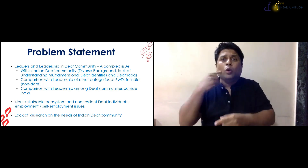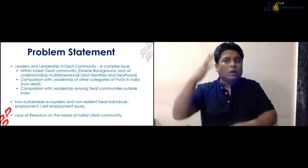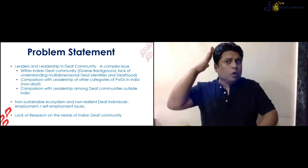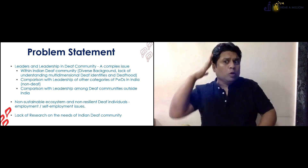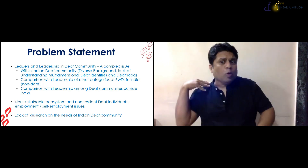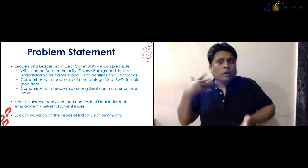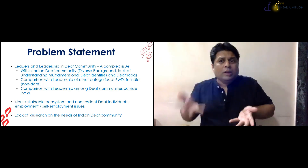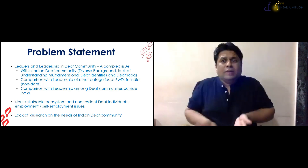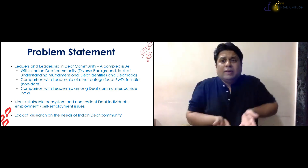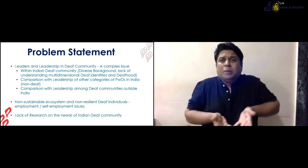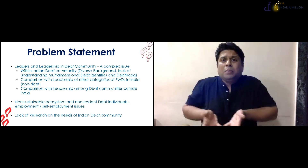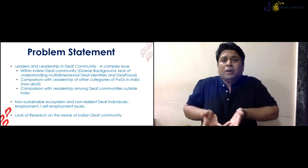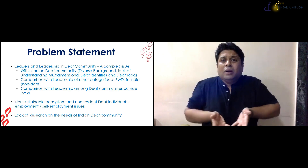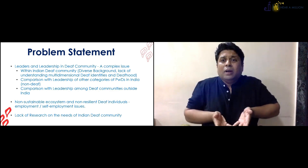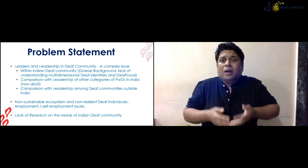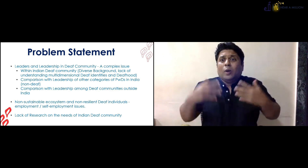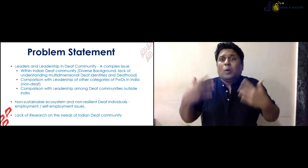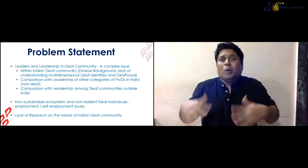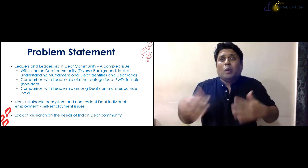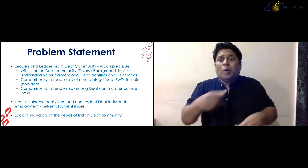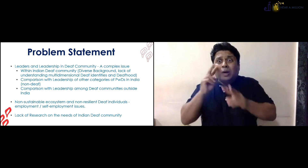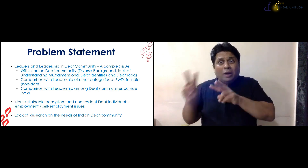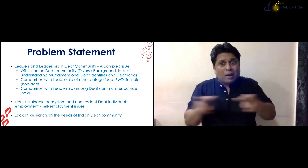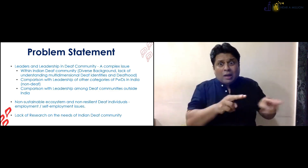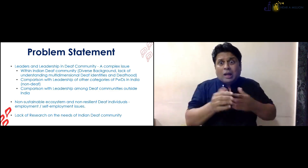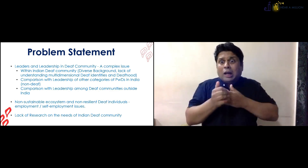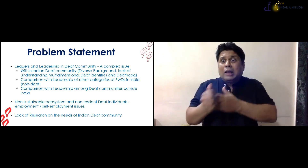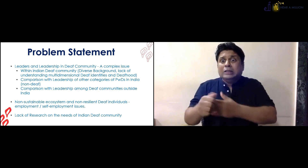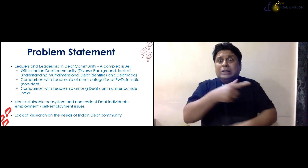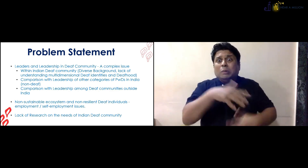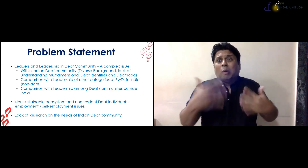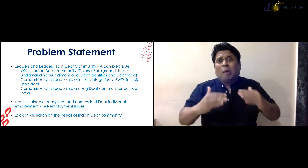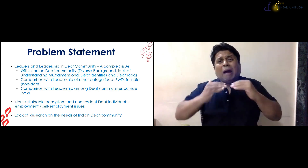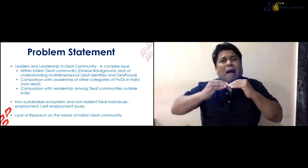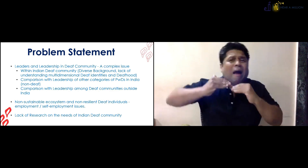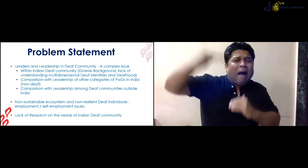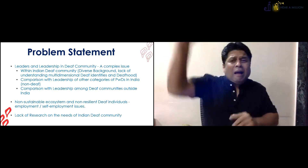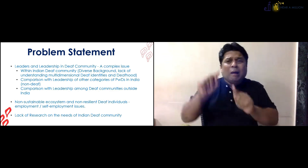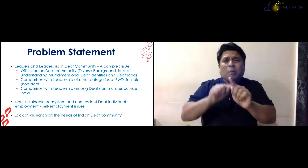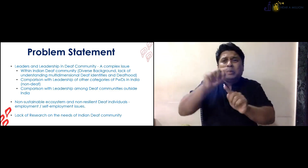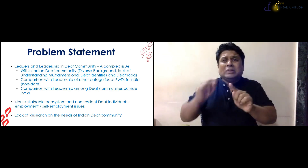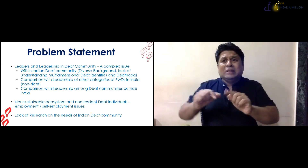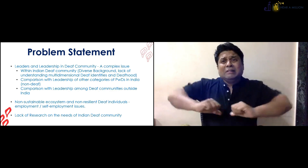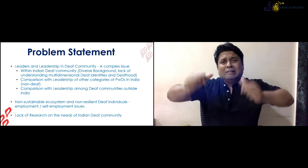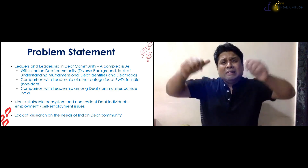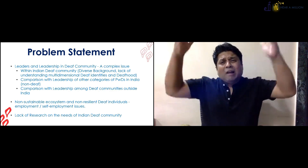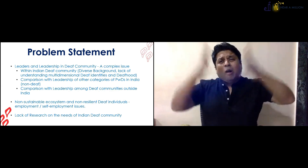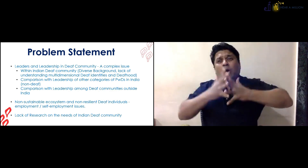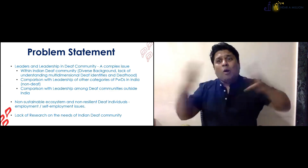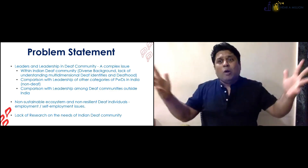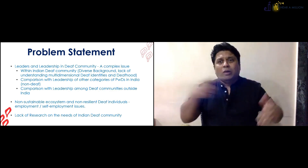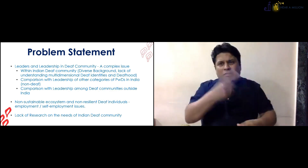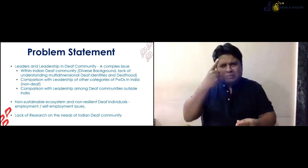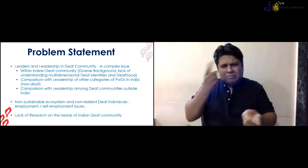leadership is different for each person. Even Dhoni, we've seen like, oh wow, what a man he is, what a player he is, and he